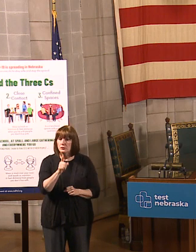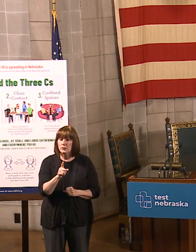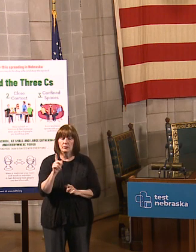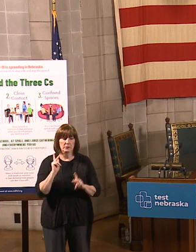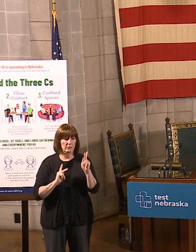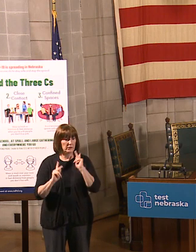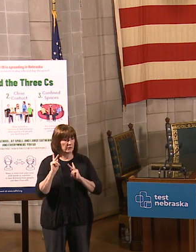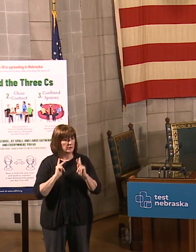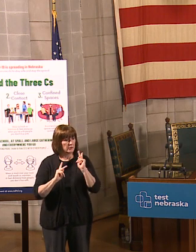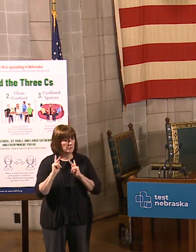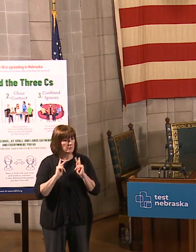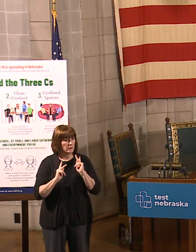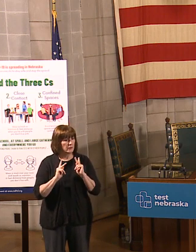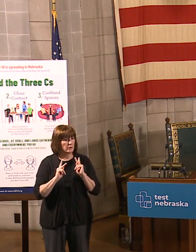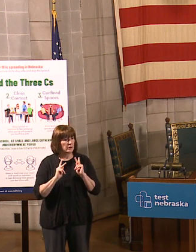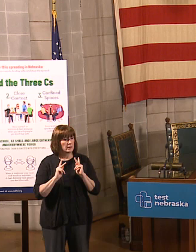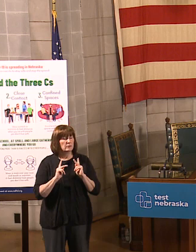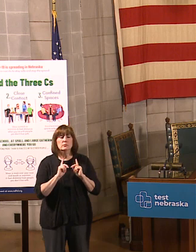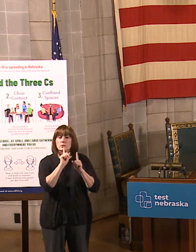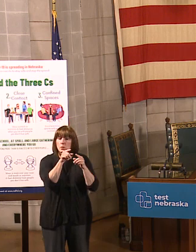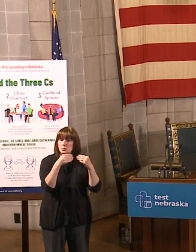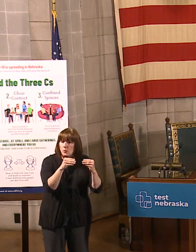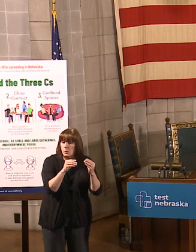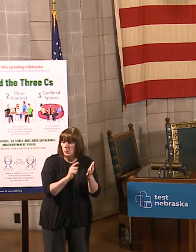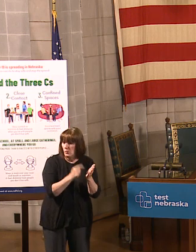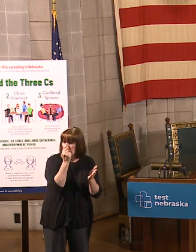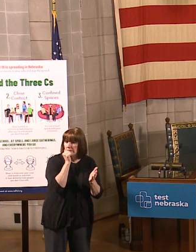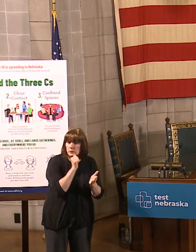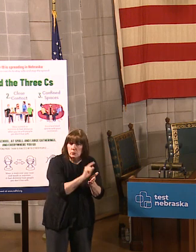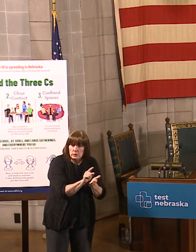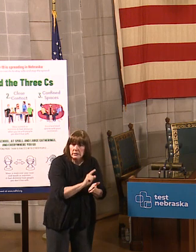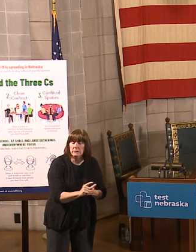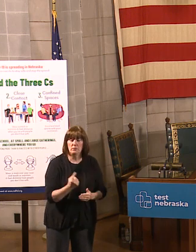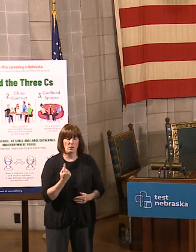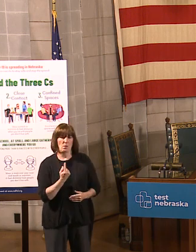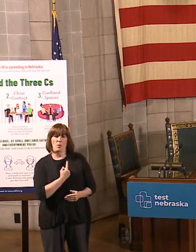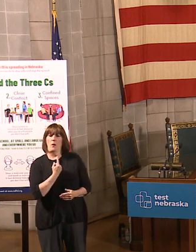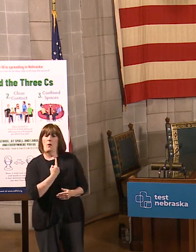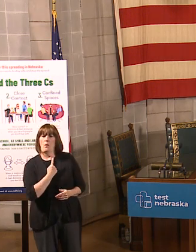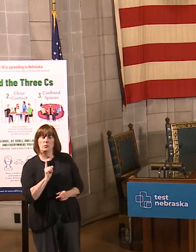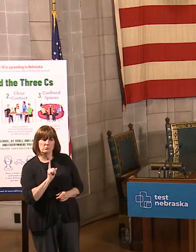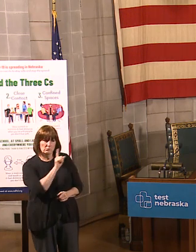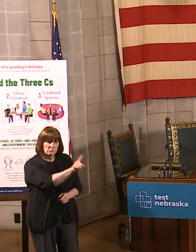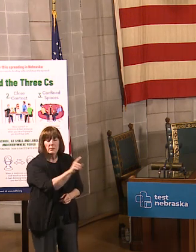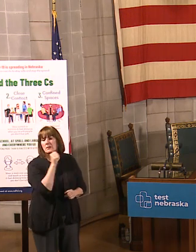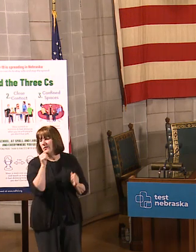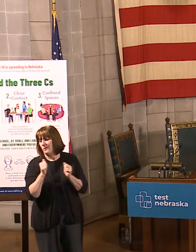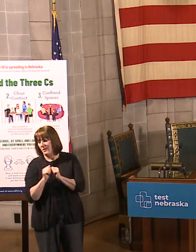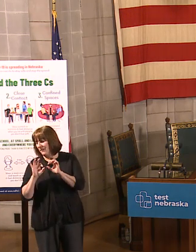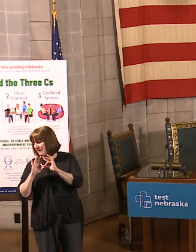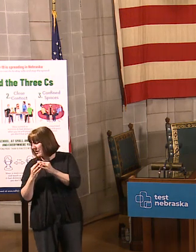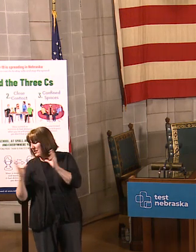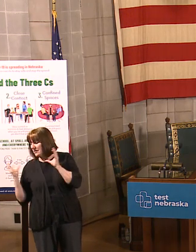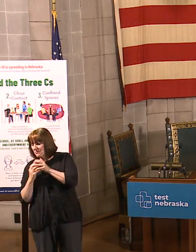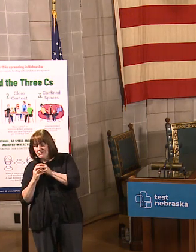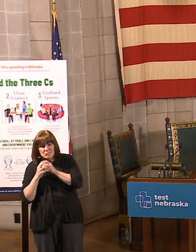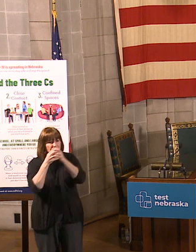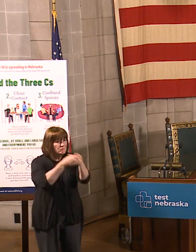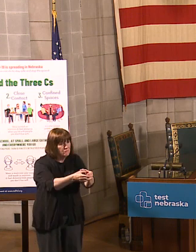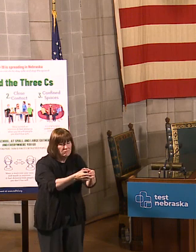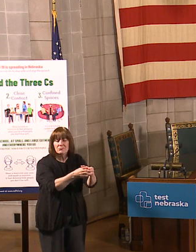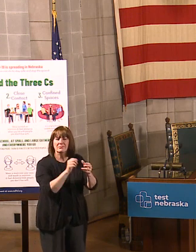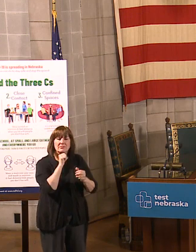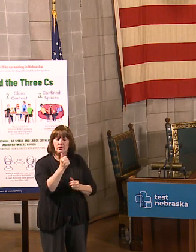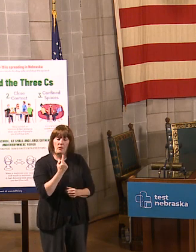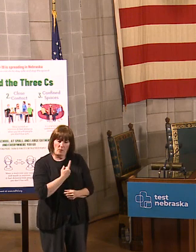folks are going to the store once a week, shopping by themselves. All those things will help us make sure that we slow down the spread